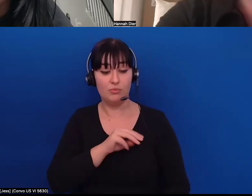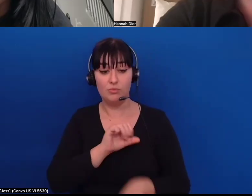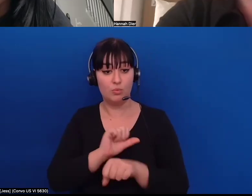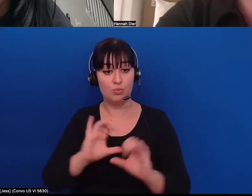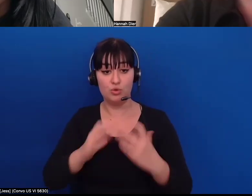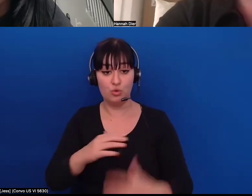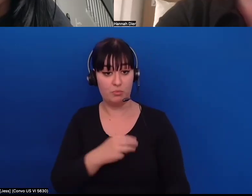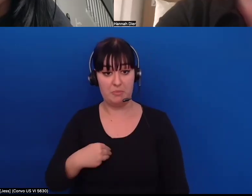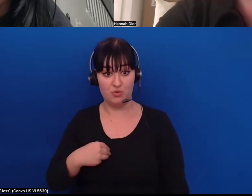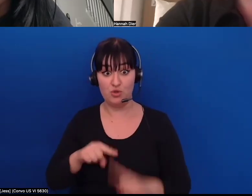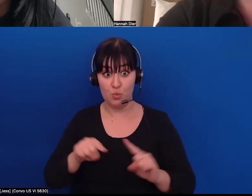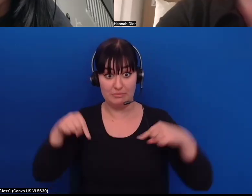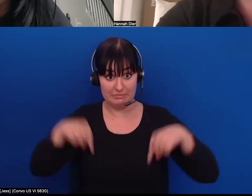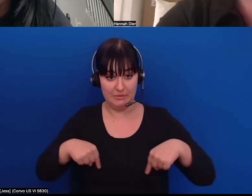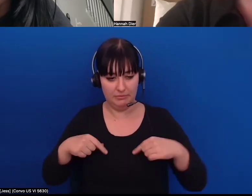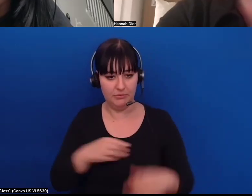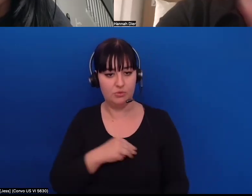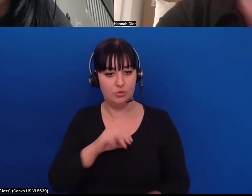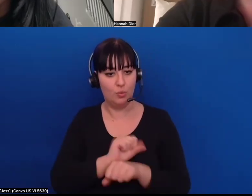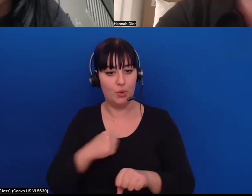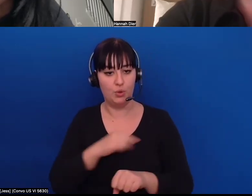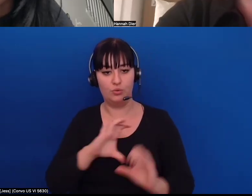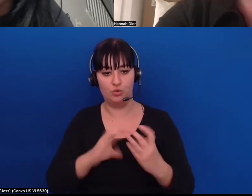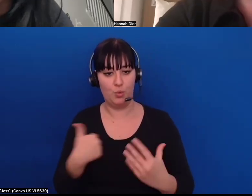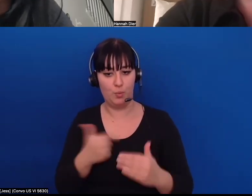is the work group that we're moving forward with.